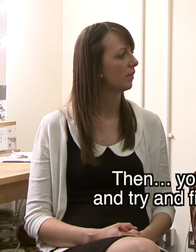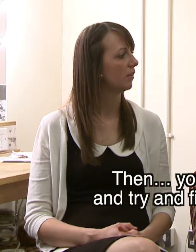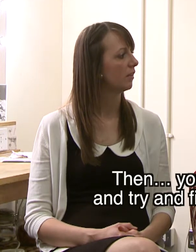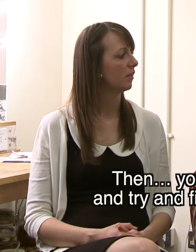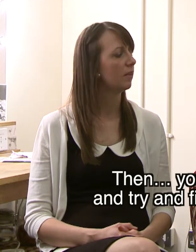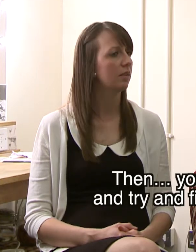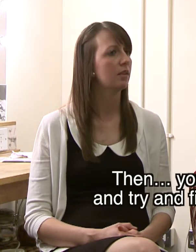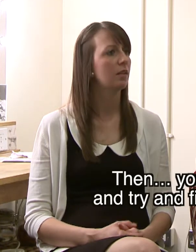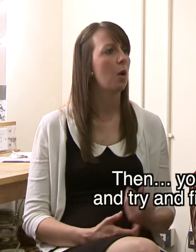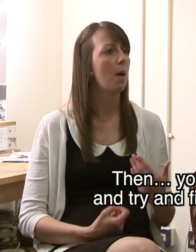moment